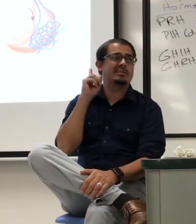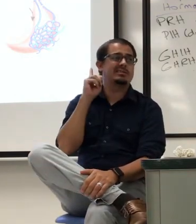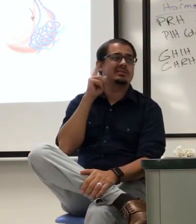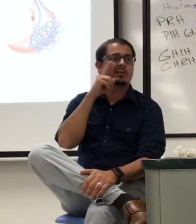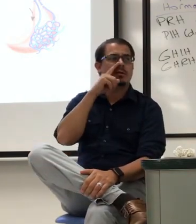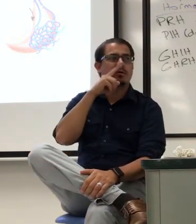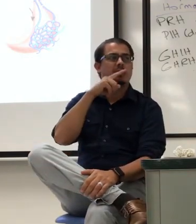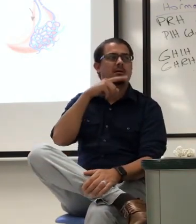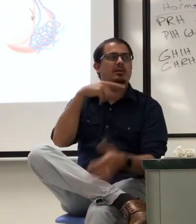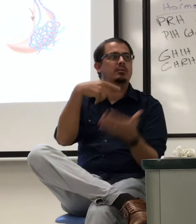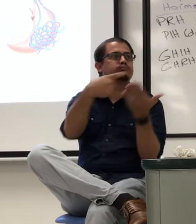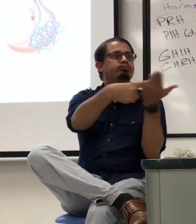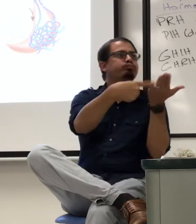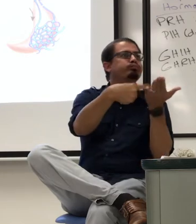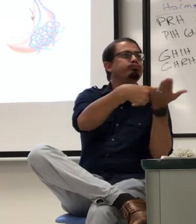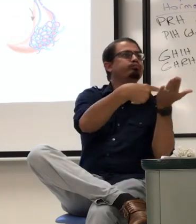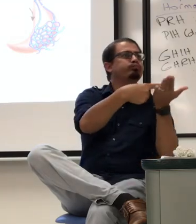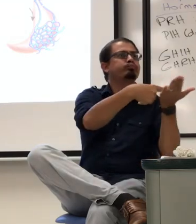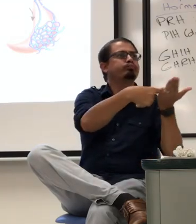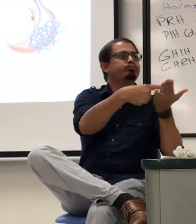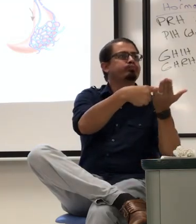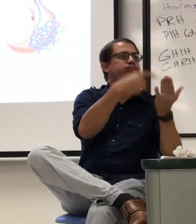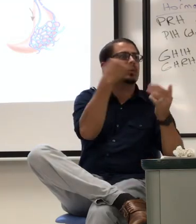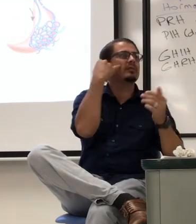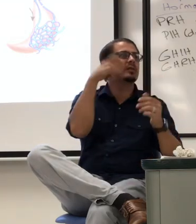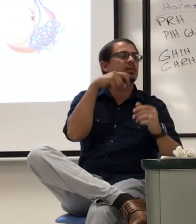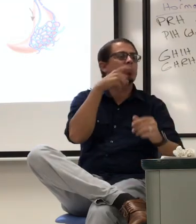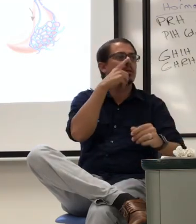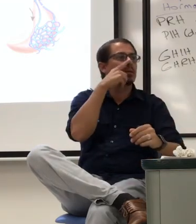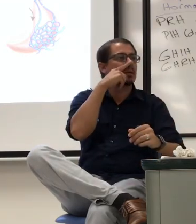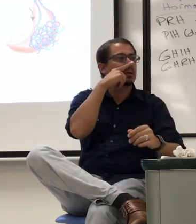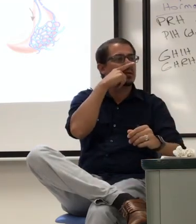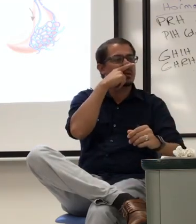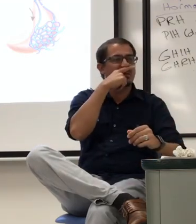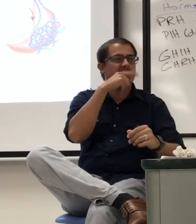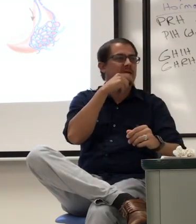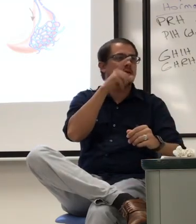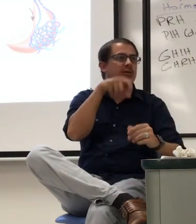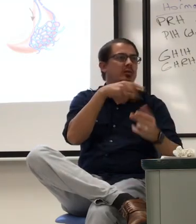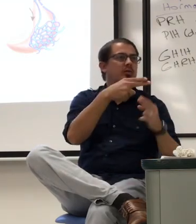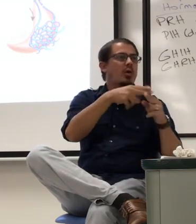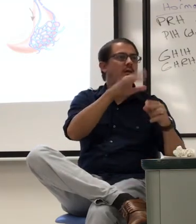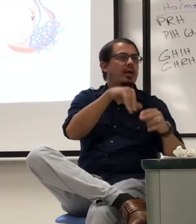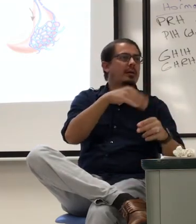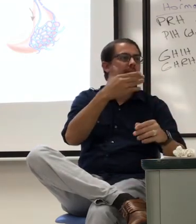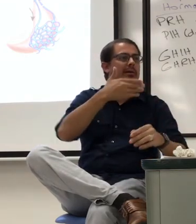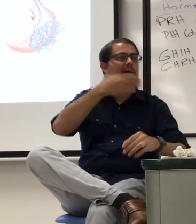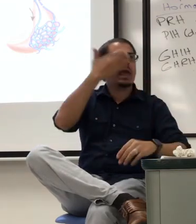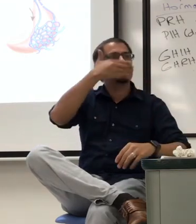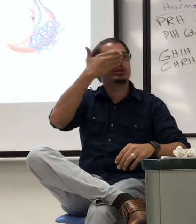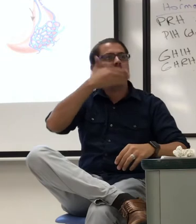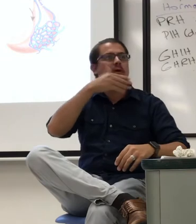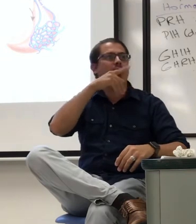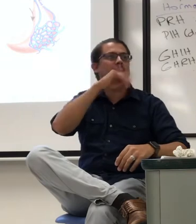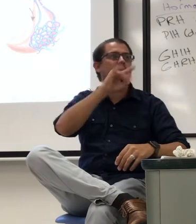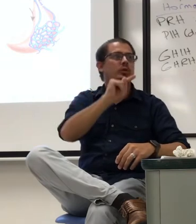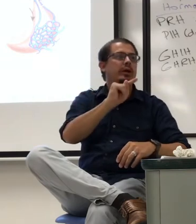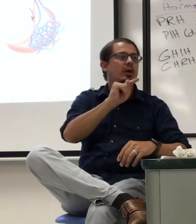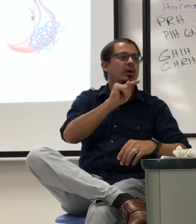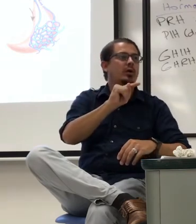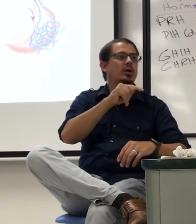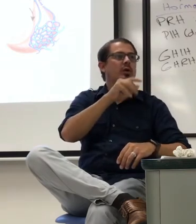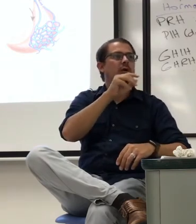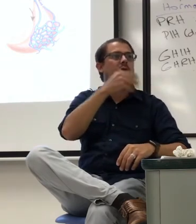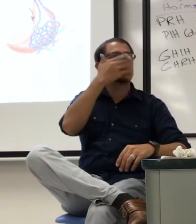Process. Talk it over with your neighbor if you have to. On your back sheet, go. You don't have to call it that. Maybe call it anterior pituitary just so I know.